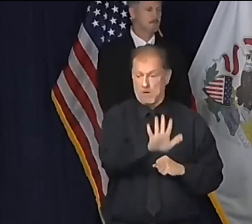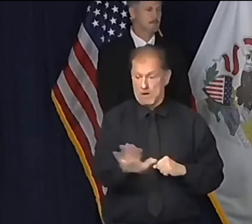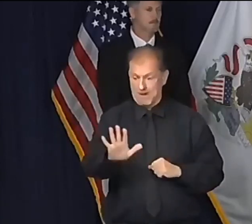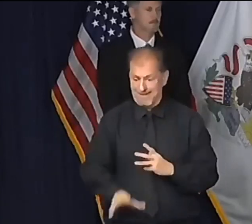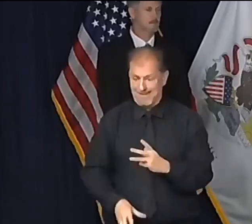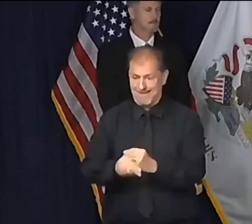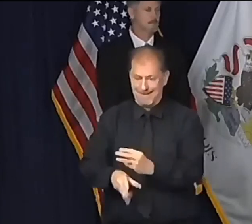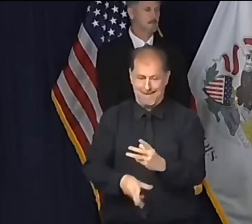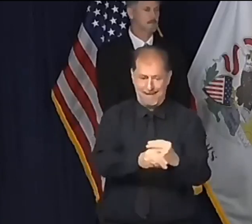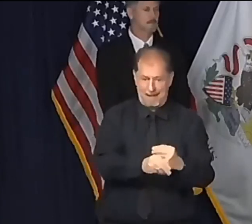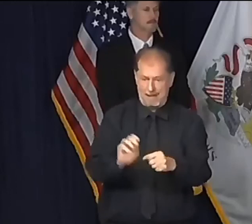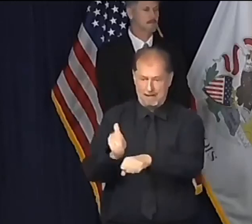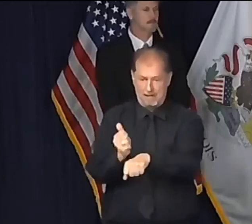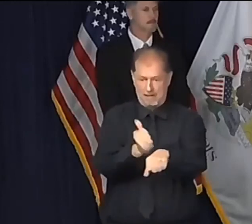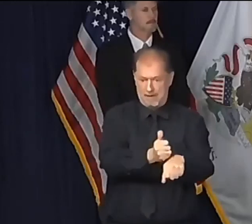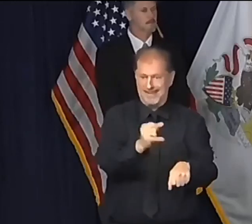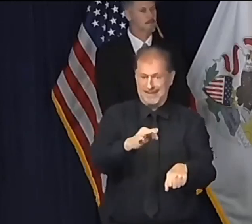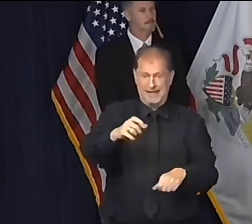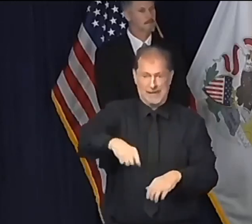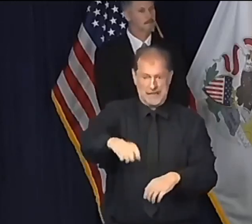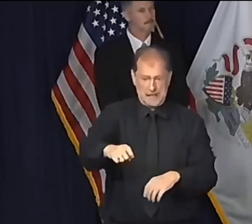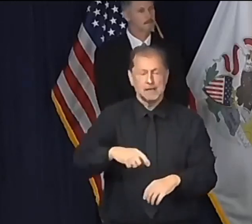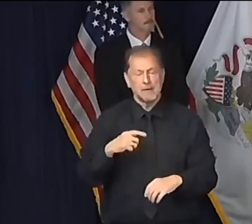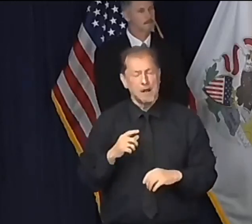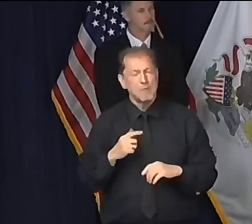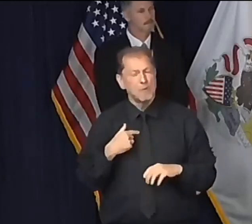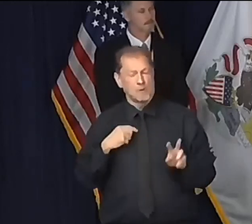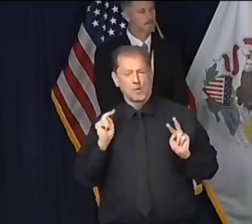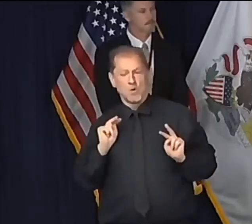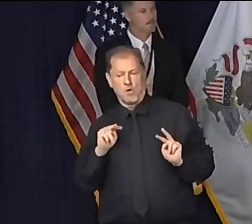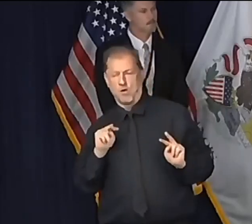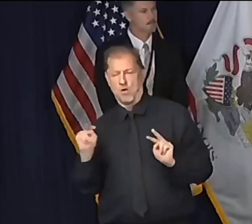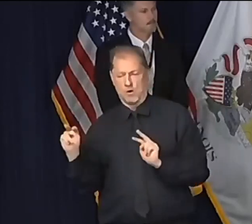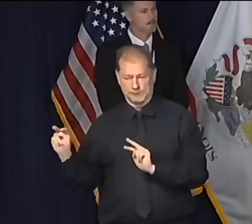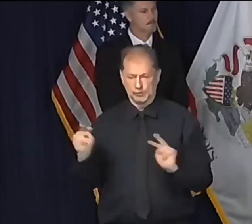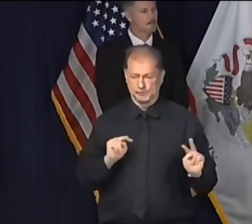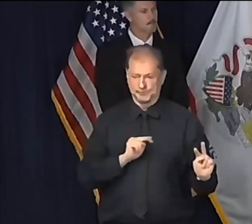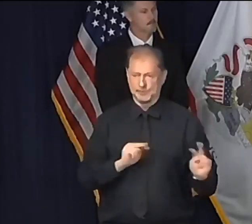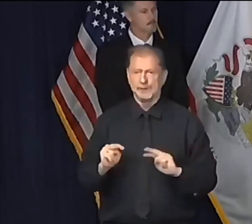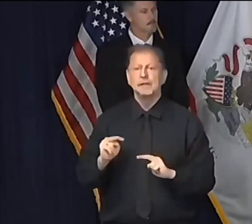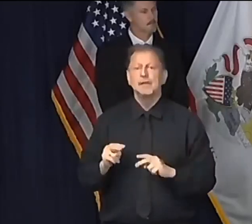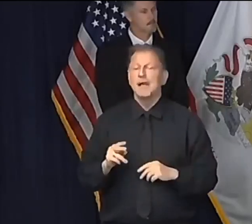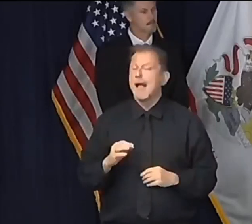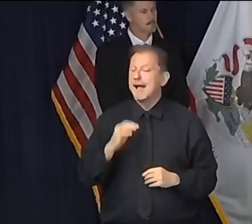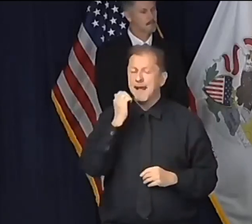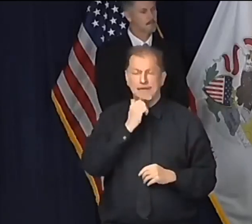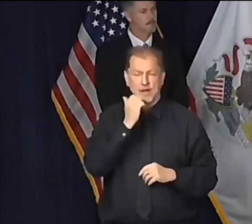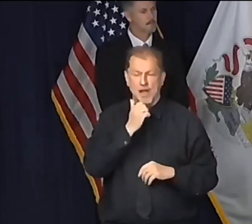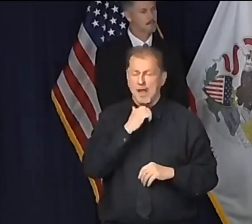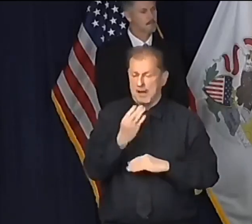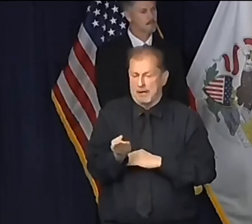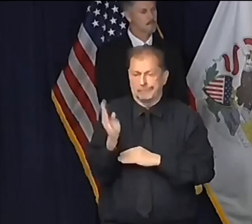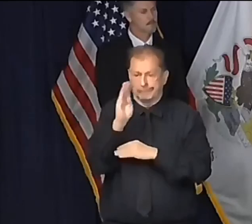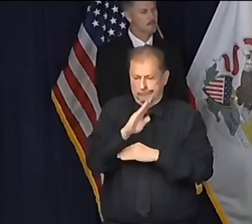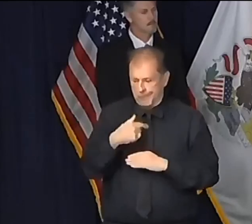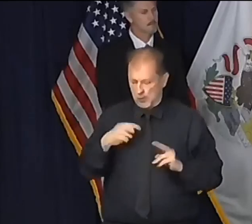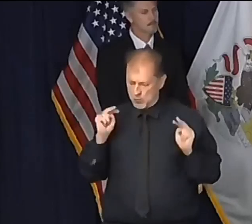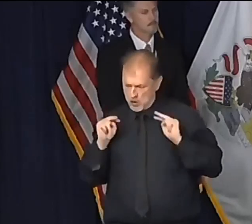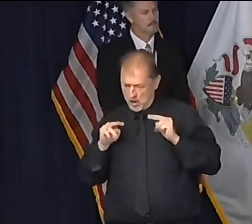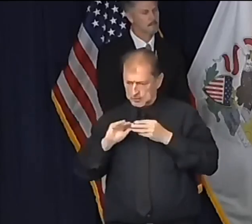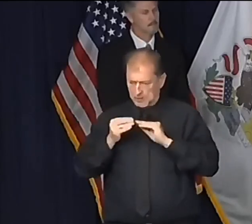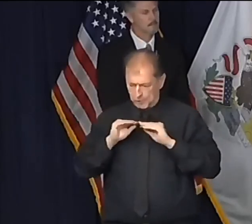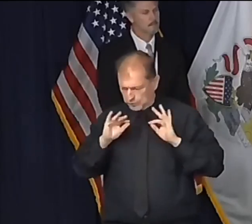we monitor all of these numbers through our EM resource multiple times a day, and we'll be keeping up with what's going